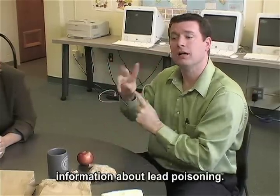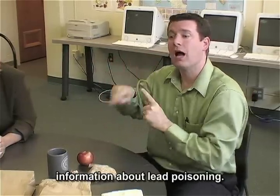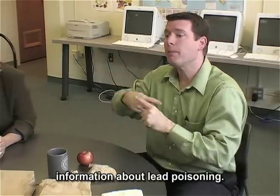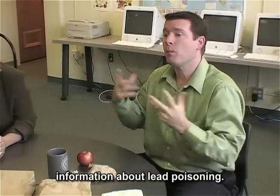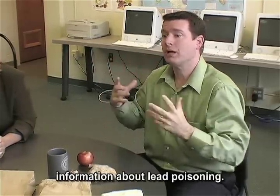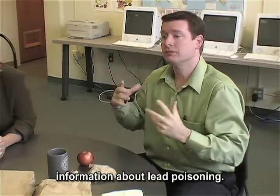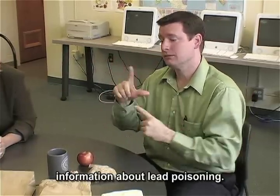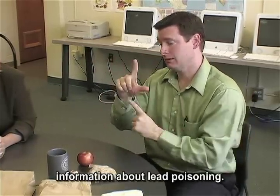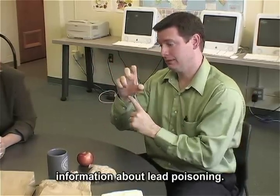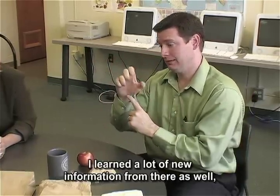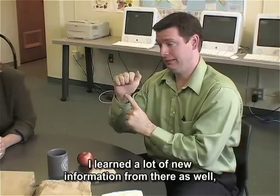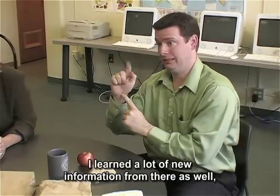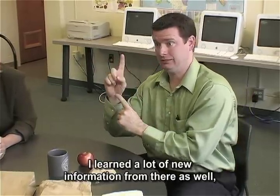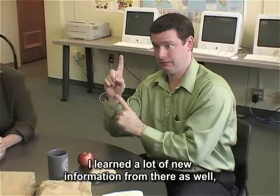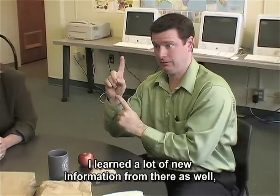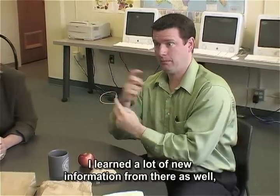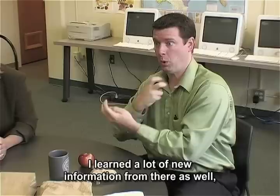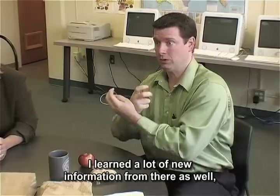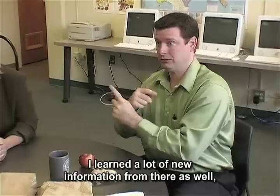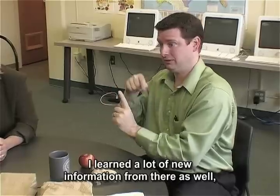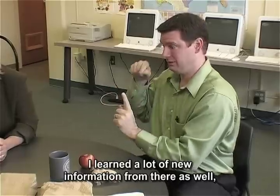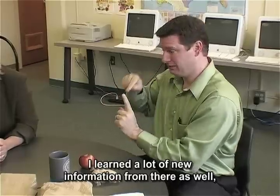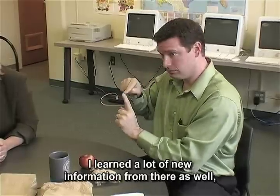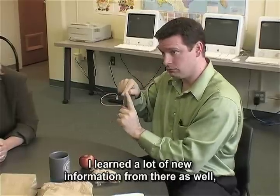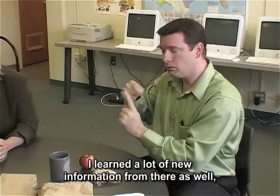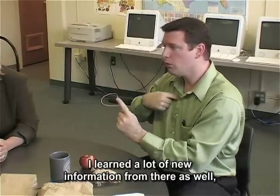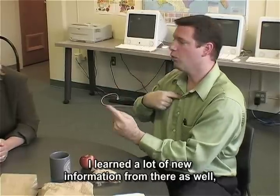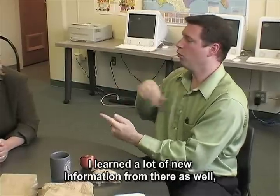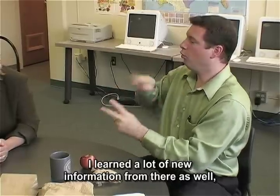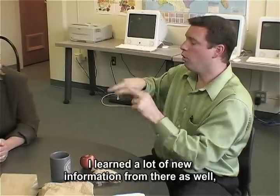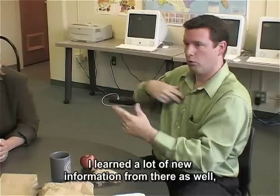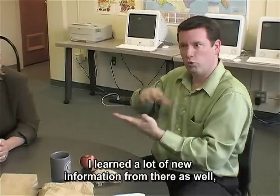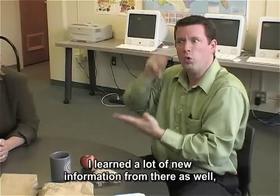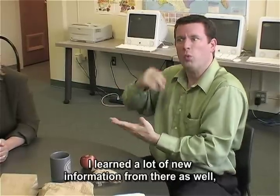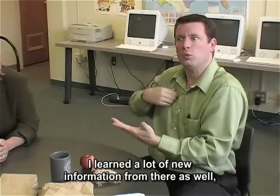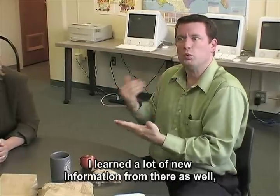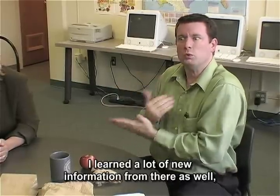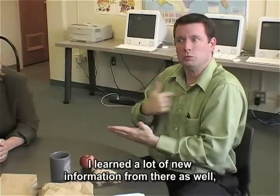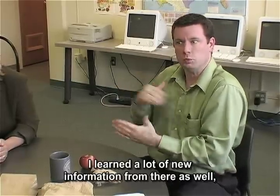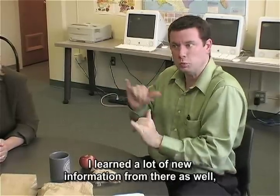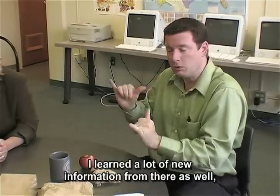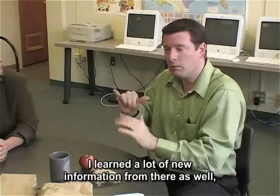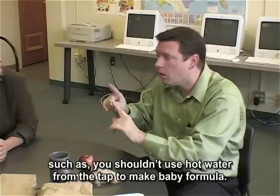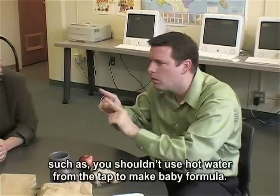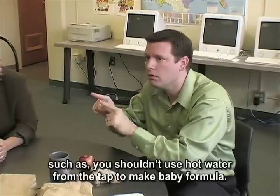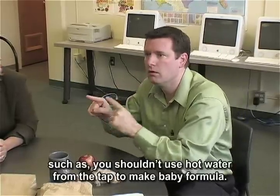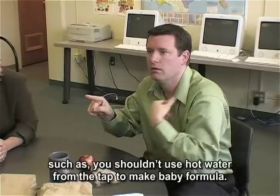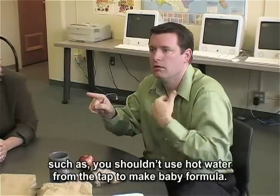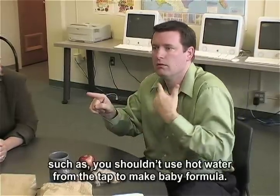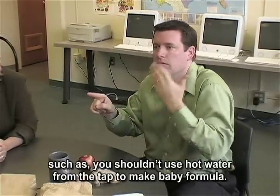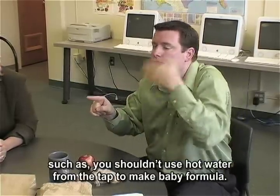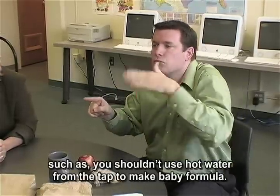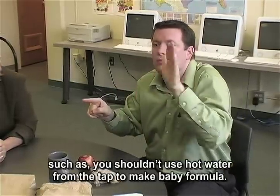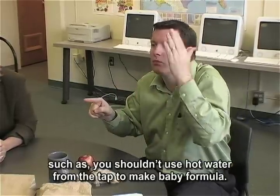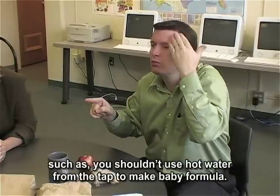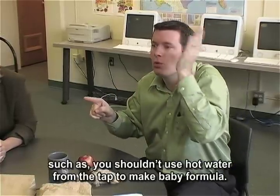I learned a lot of new information from there as well, such as, you shouldn't use hot water from the